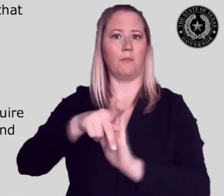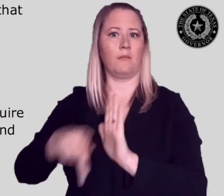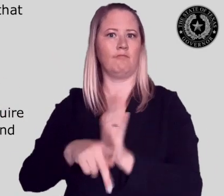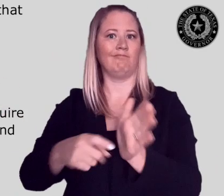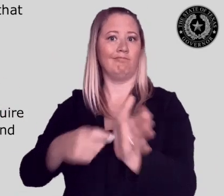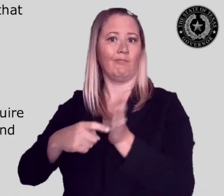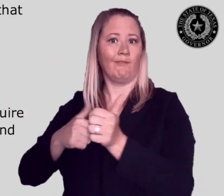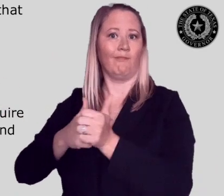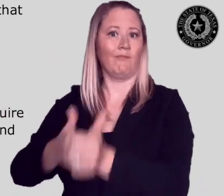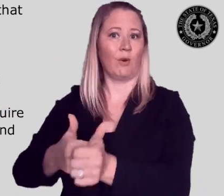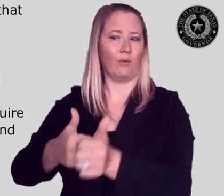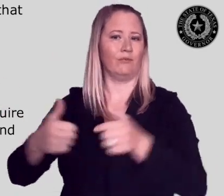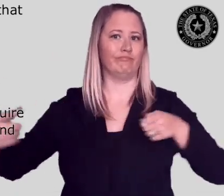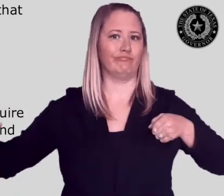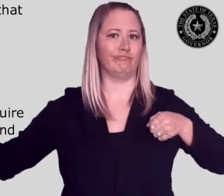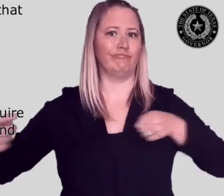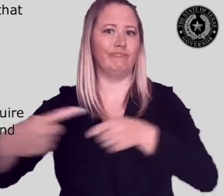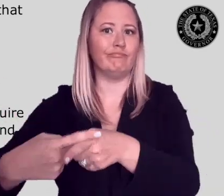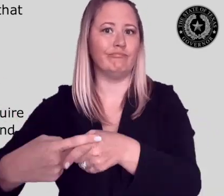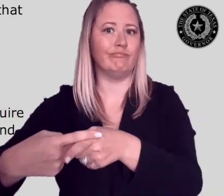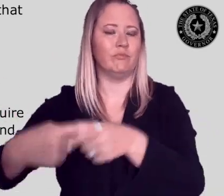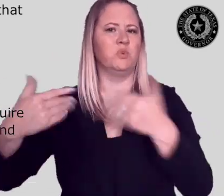coverings, and